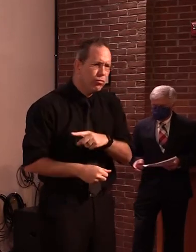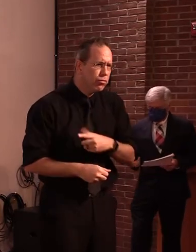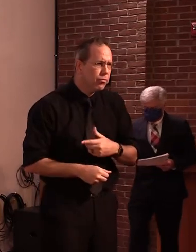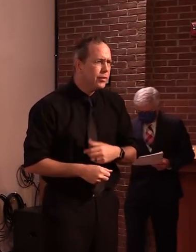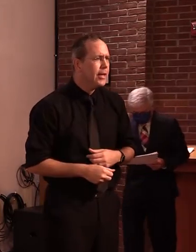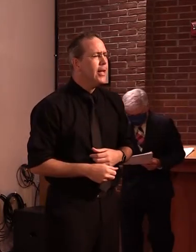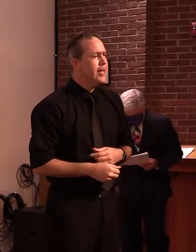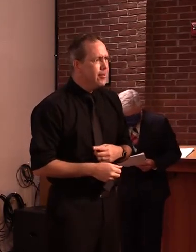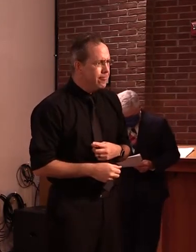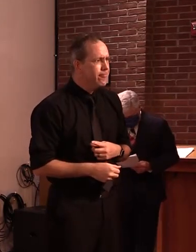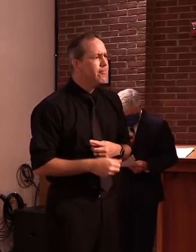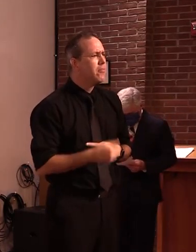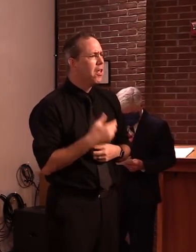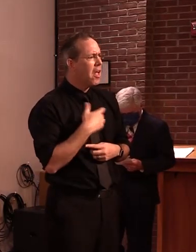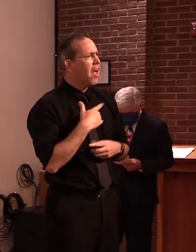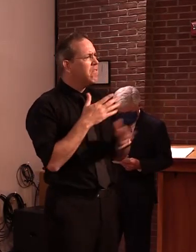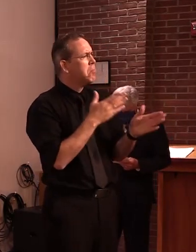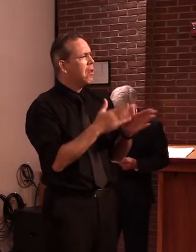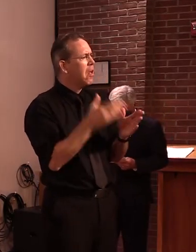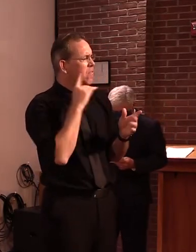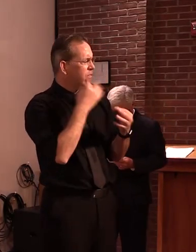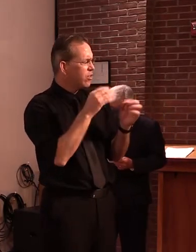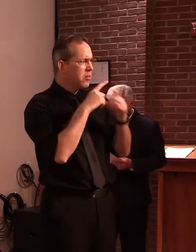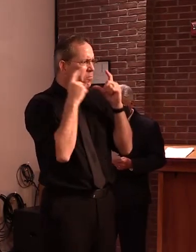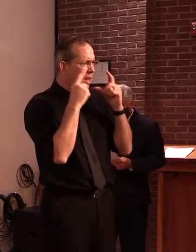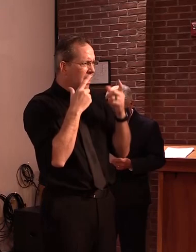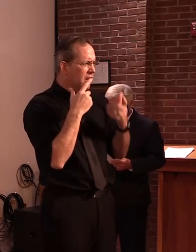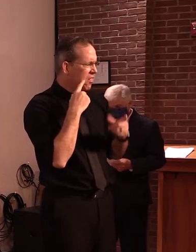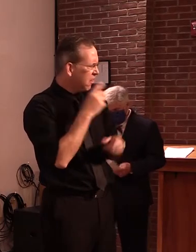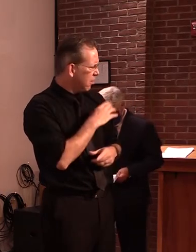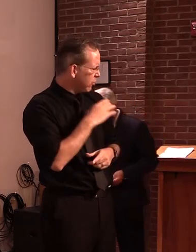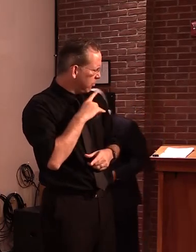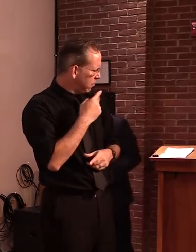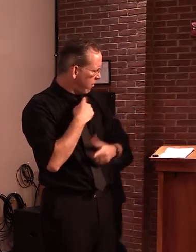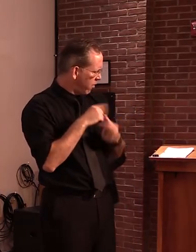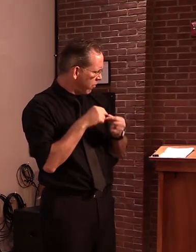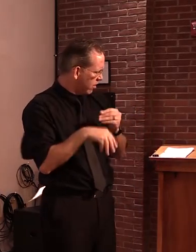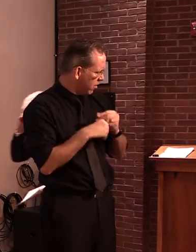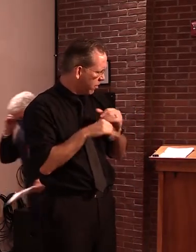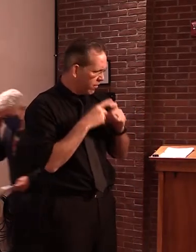Smith has exactly how that's done, if I can allow him to